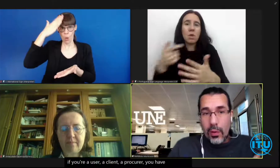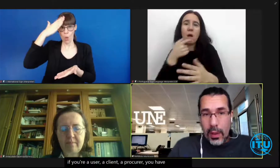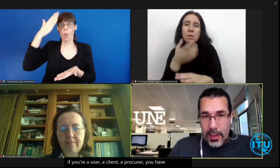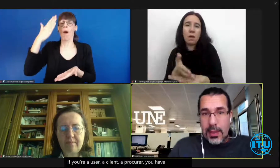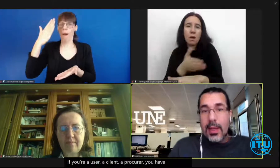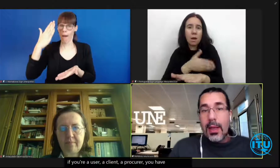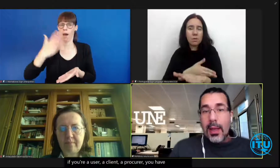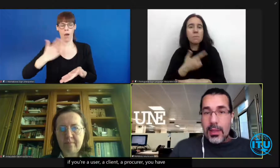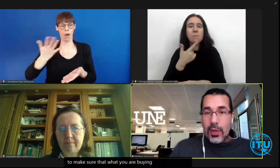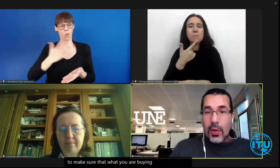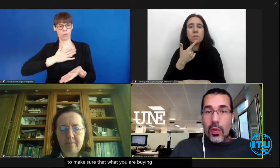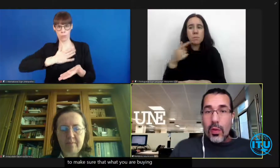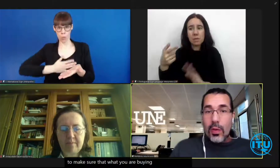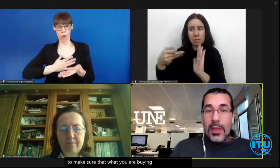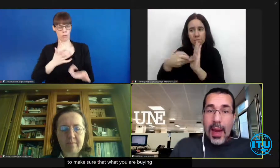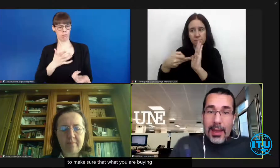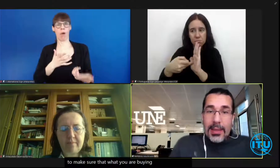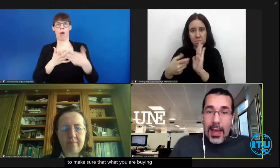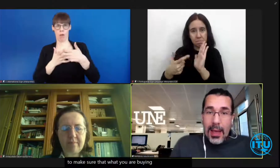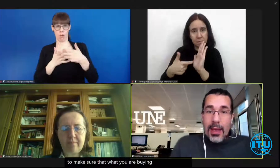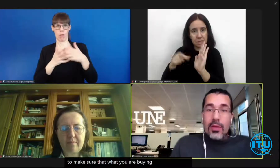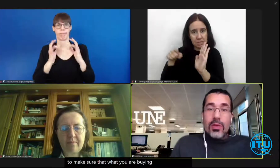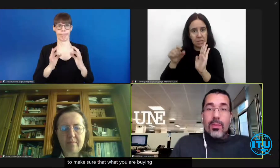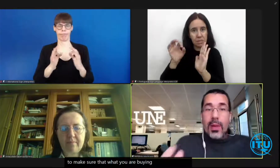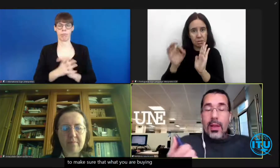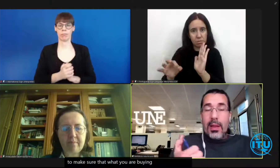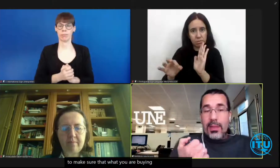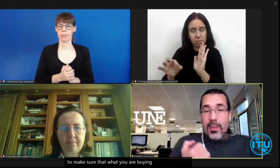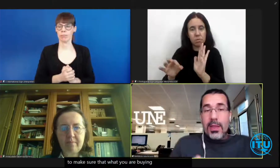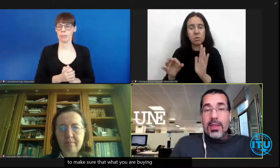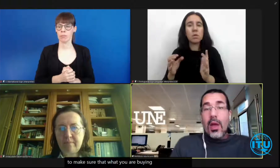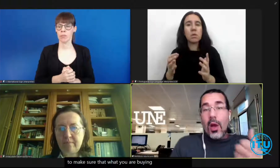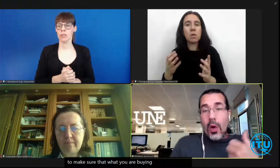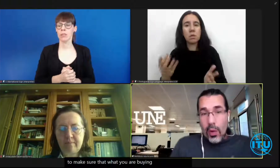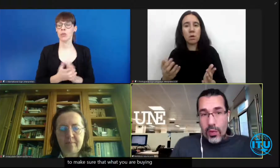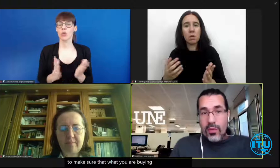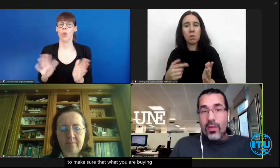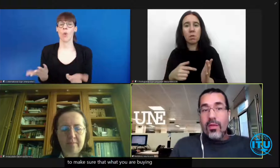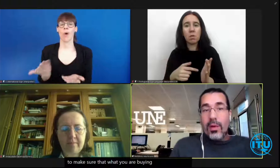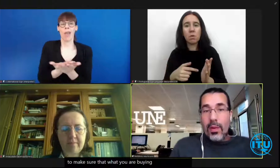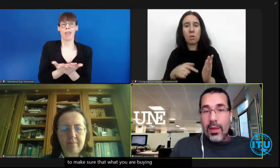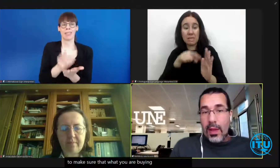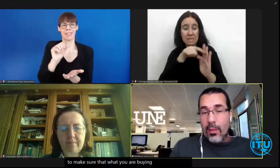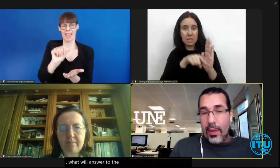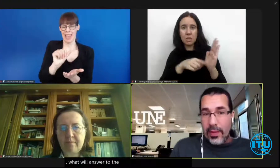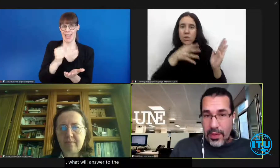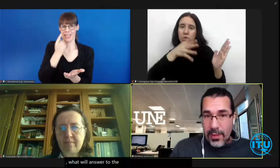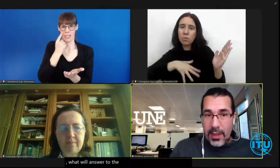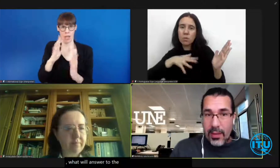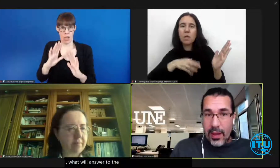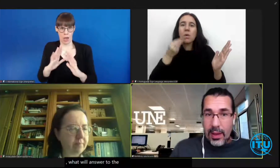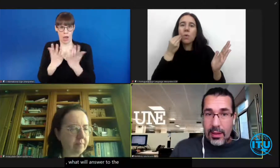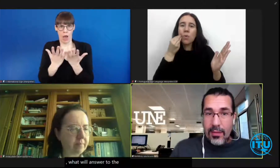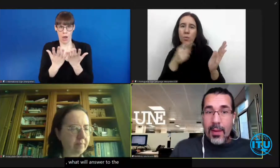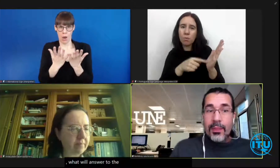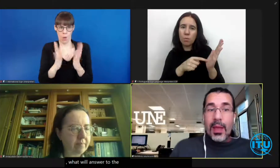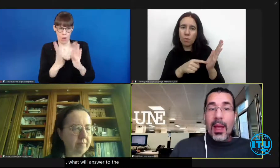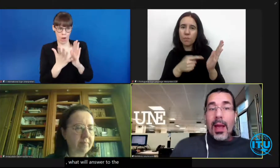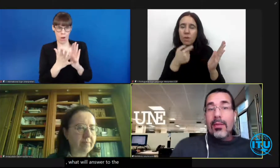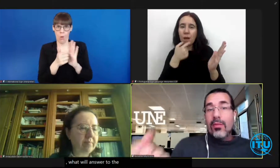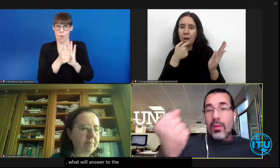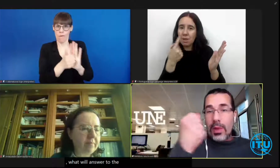to your needs. So in Annex A, it explains how you fulfill with the Web Accessibility